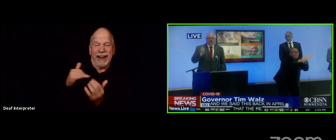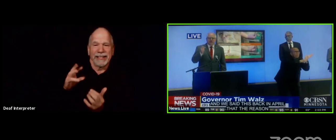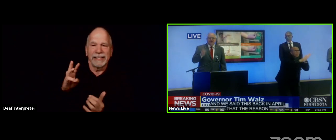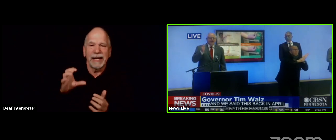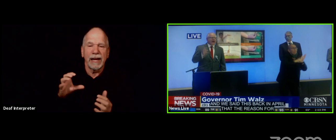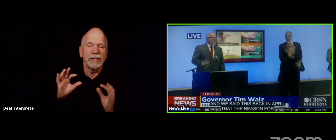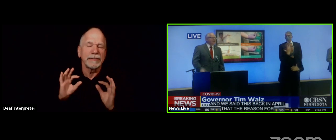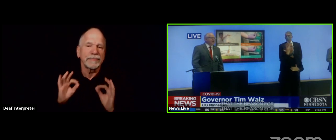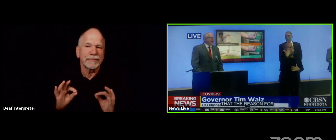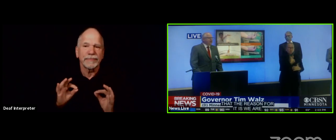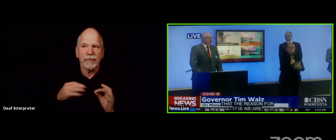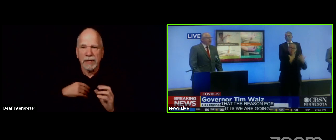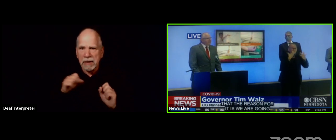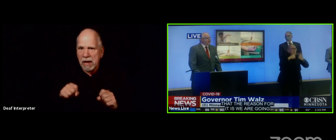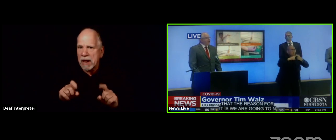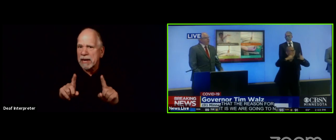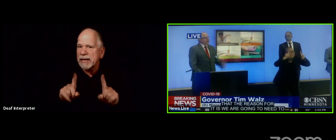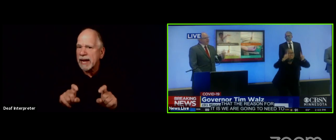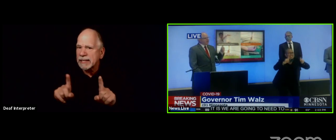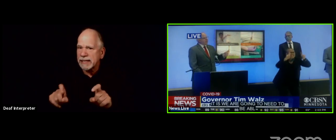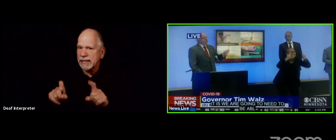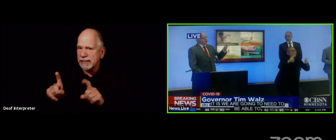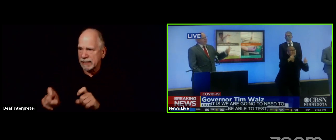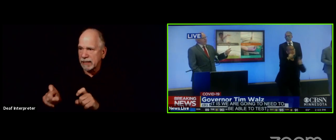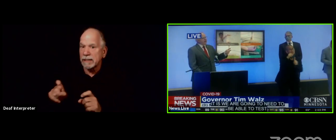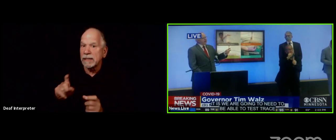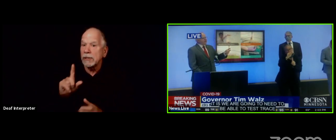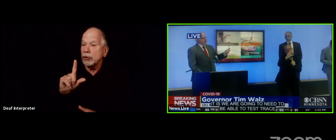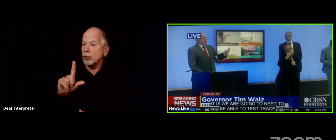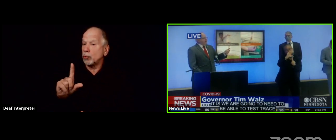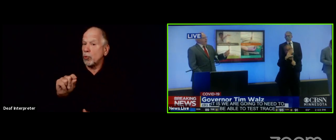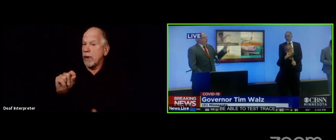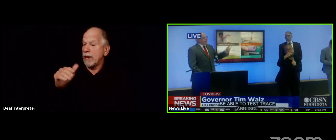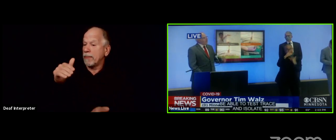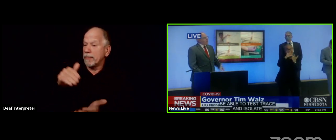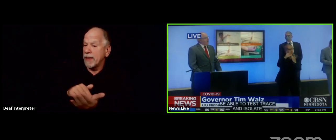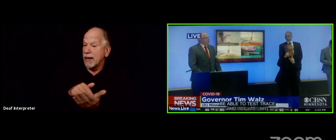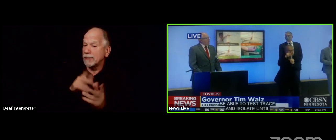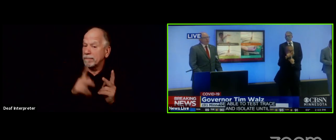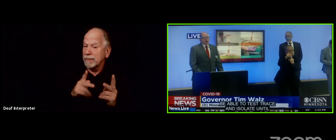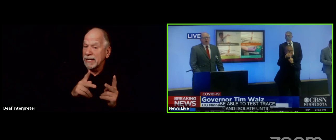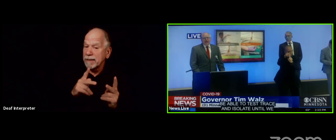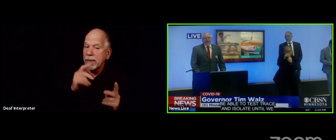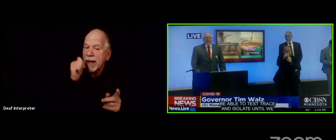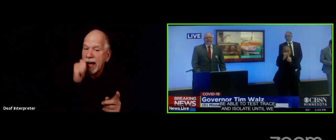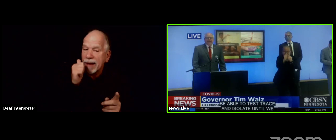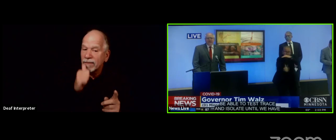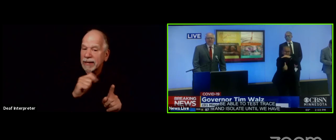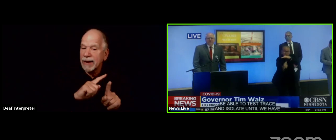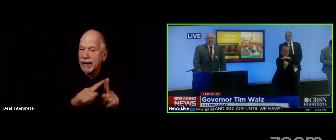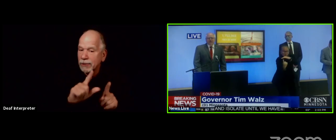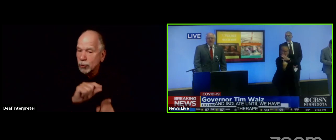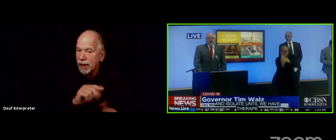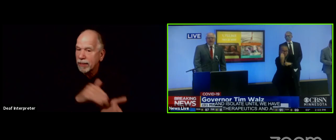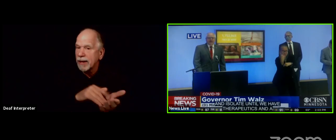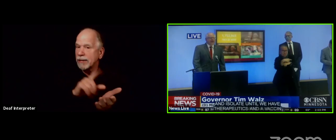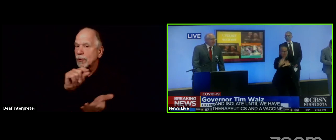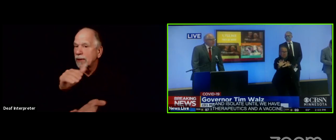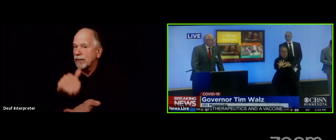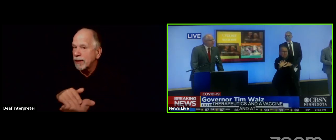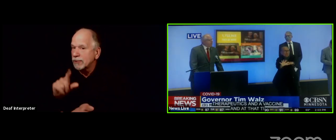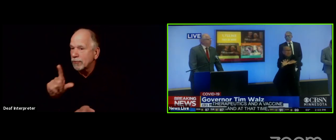test, trace, and isolate until we have therapeutics and a vaccine. And at that time, we were talking 18 months potentially. I think